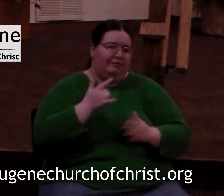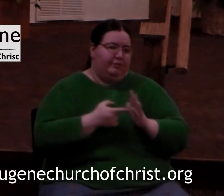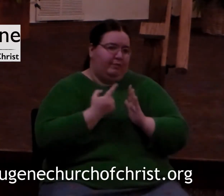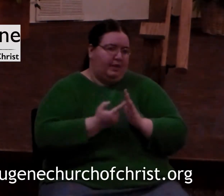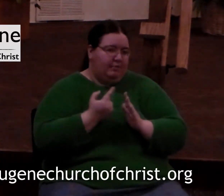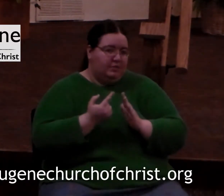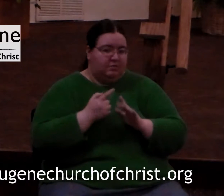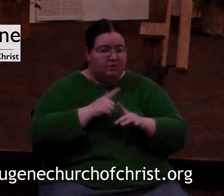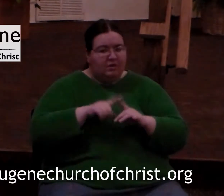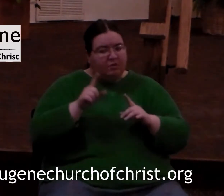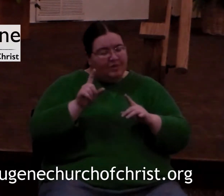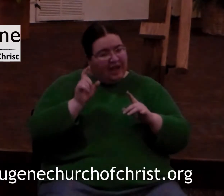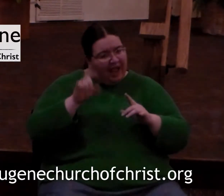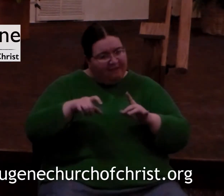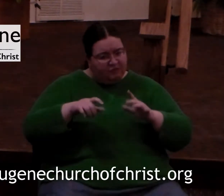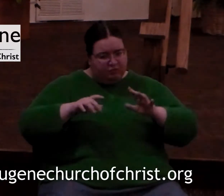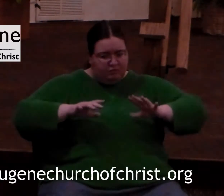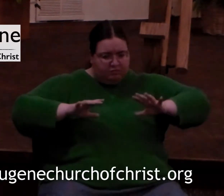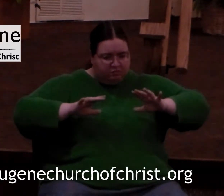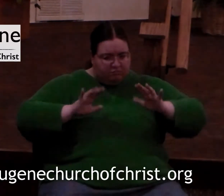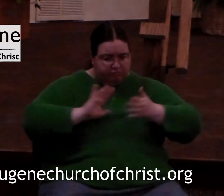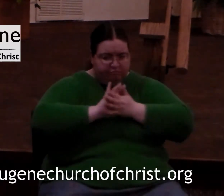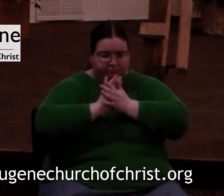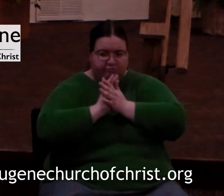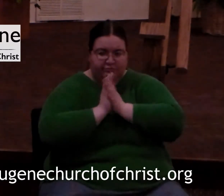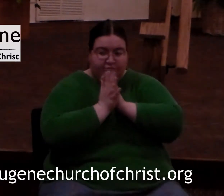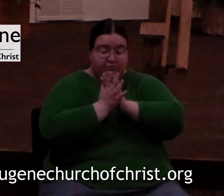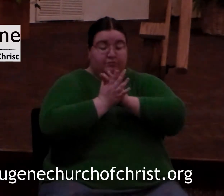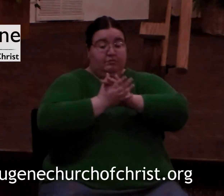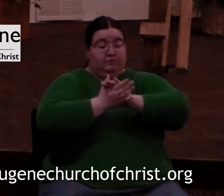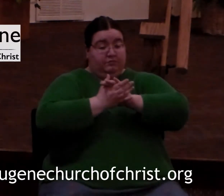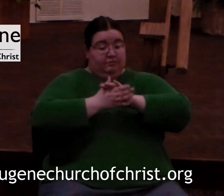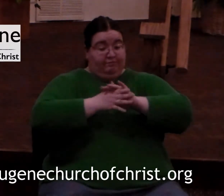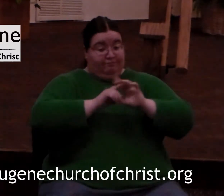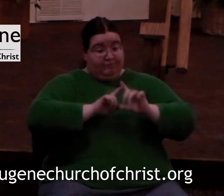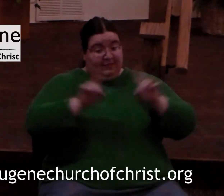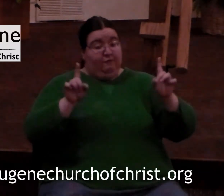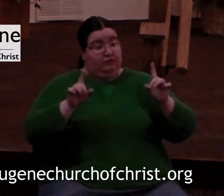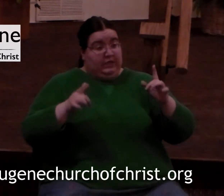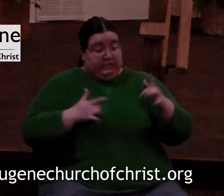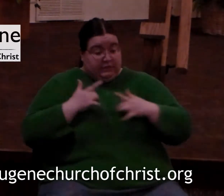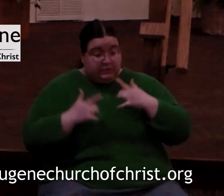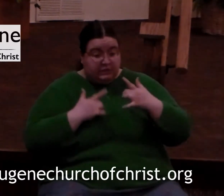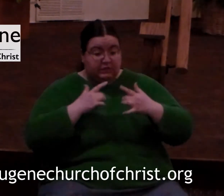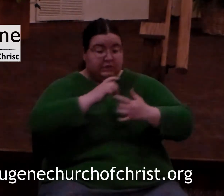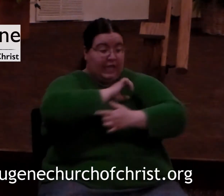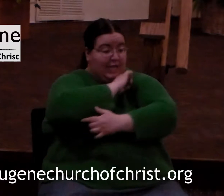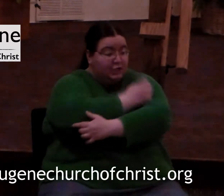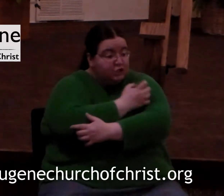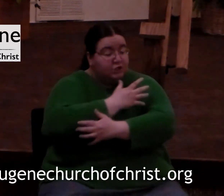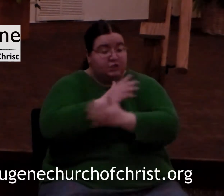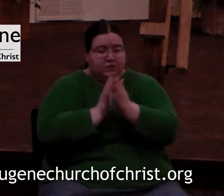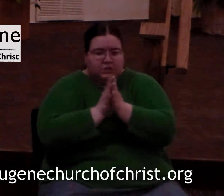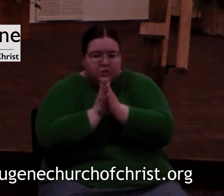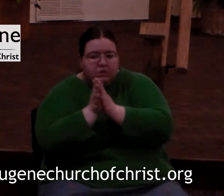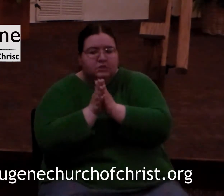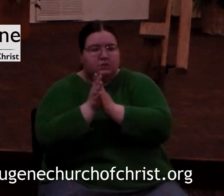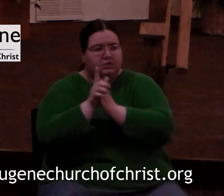into this. We've got to be excited. We've got to be energized. We've got to be enthused, and we've got to show that to the people around